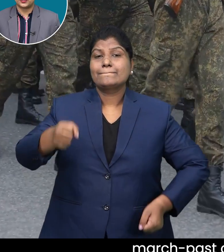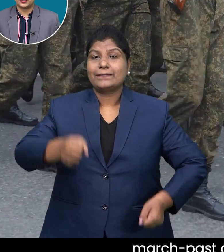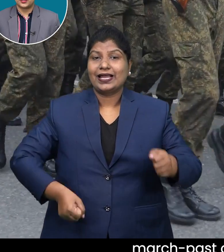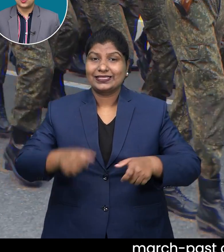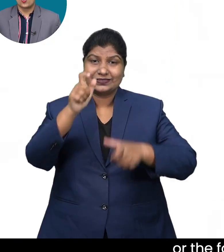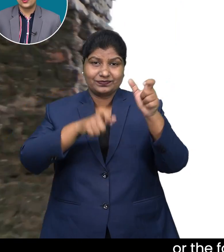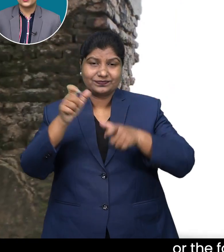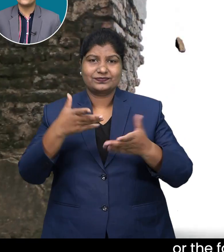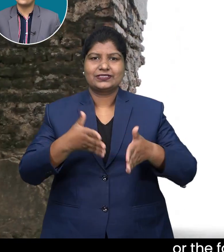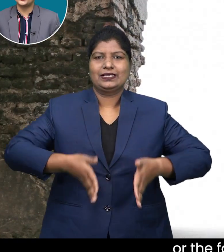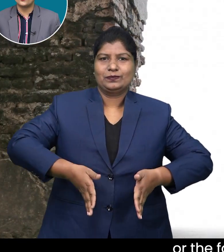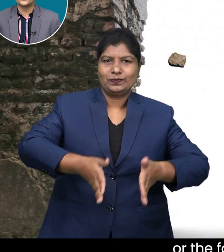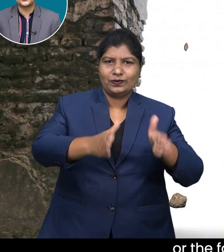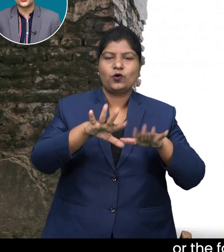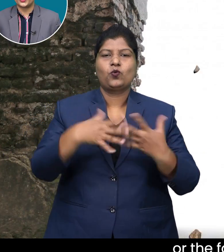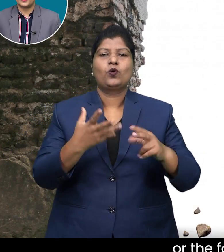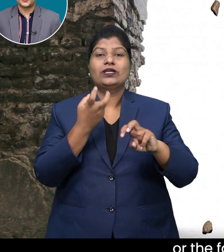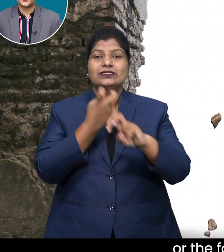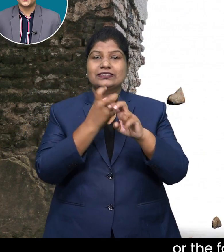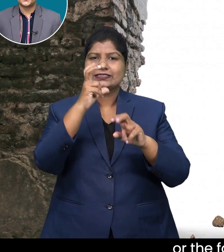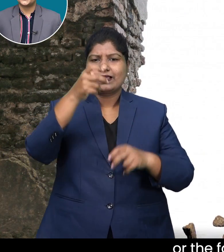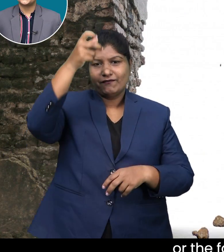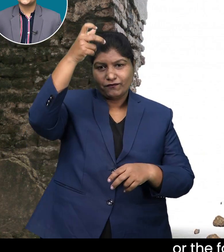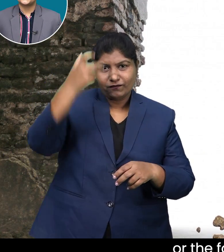parade, or the falling of a stone.